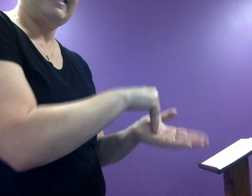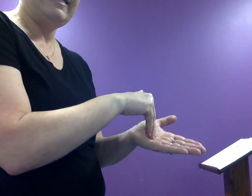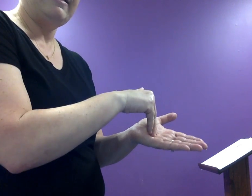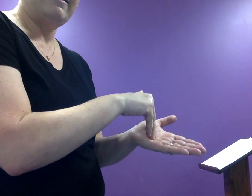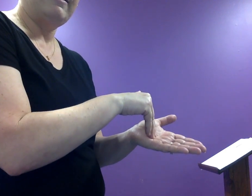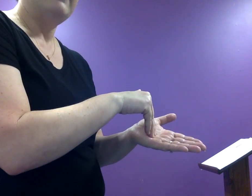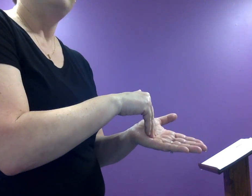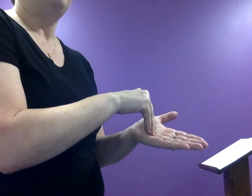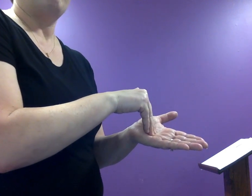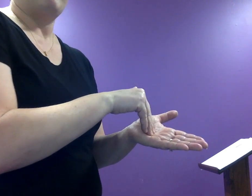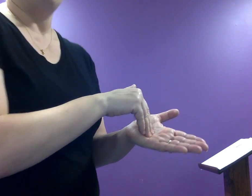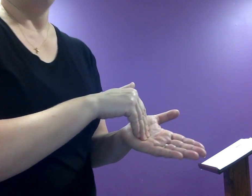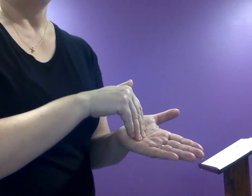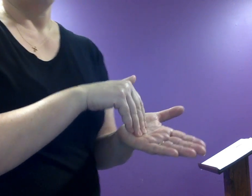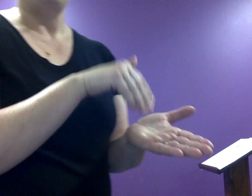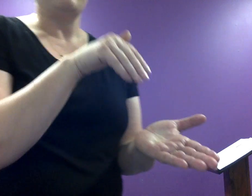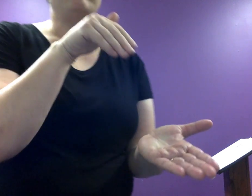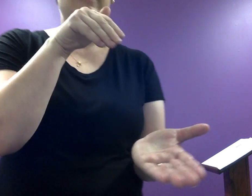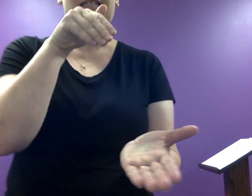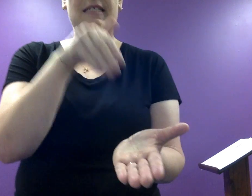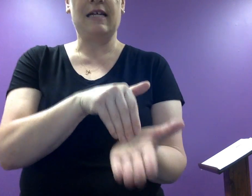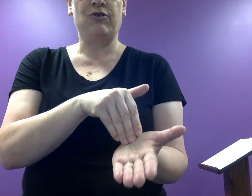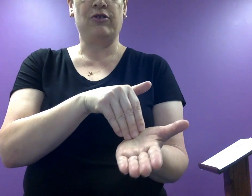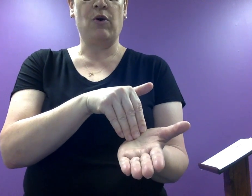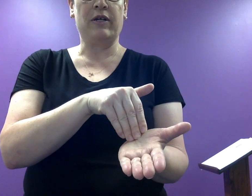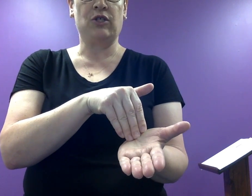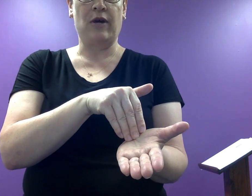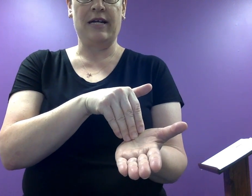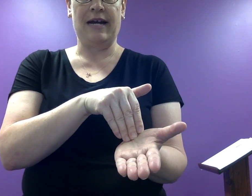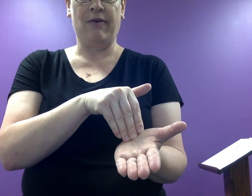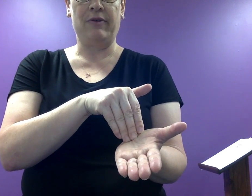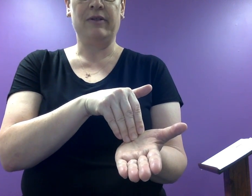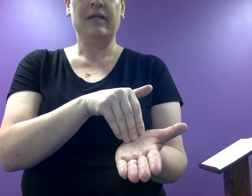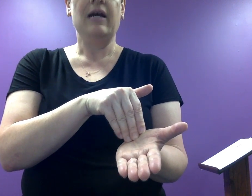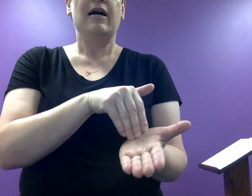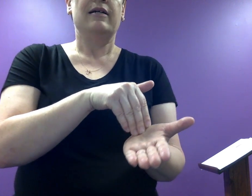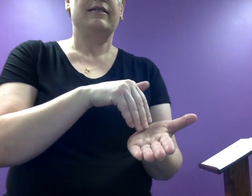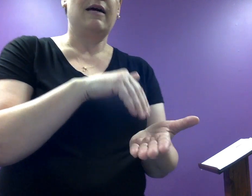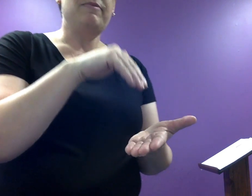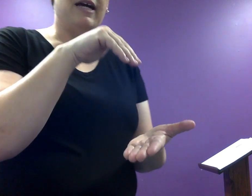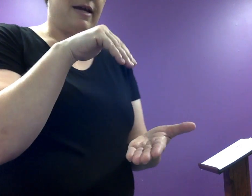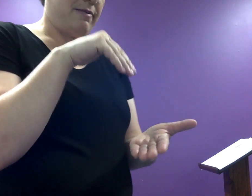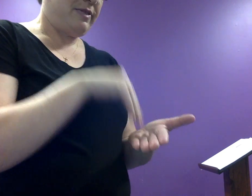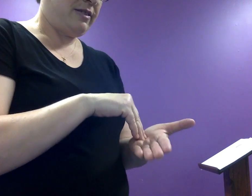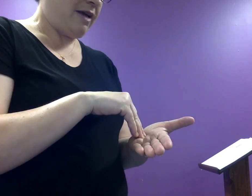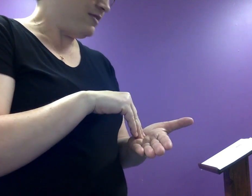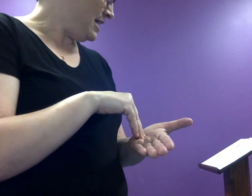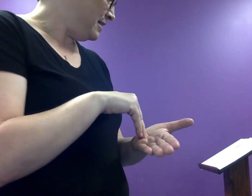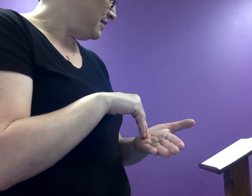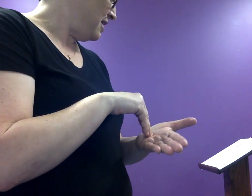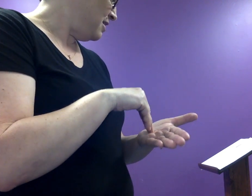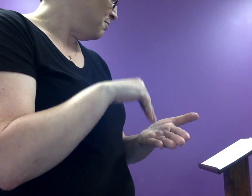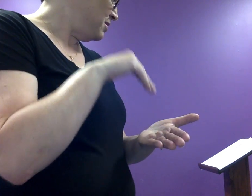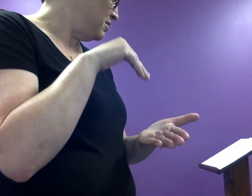again. All right, well, with 1,000 instead, you're just going straight down. Sometimes, I've seen some